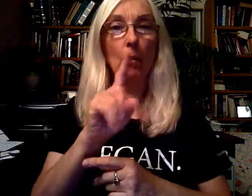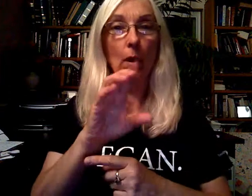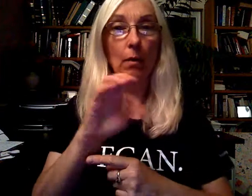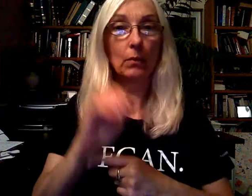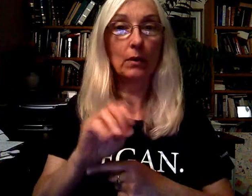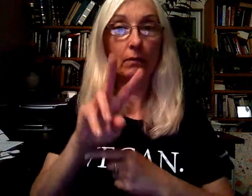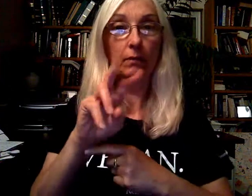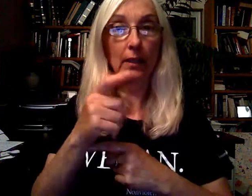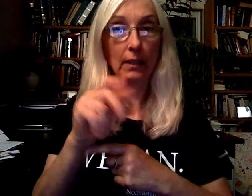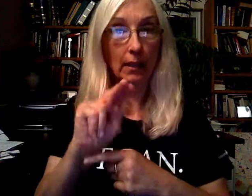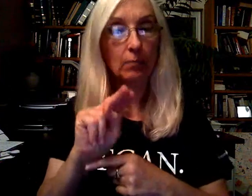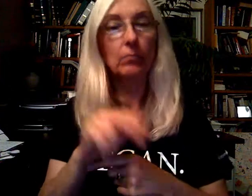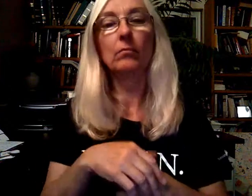And you must endure.